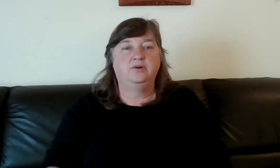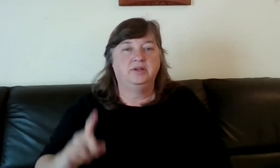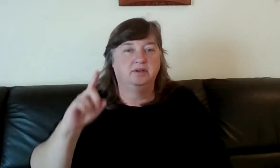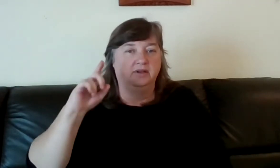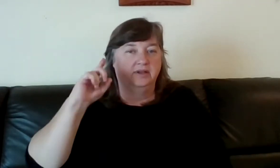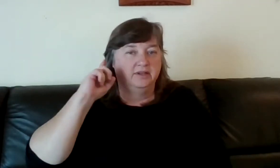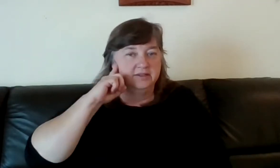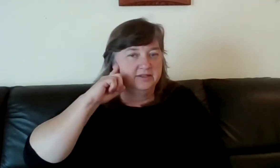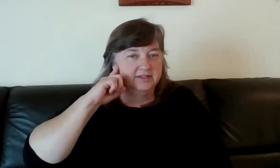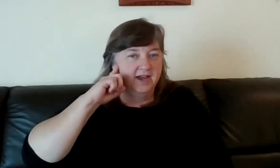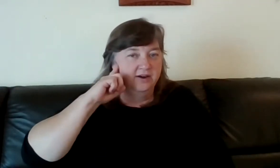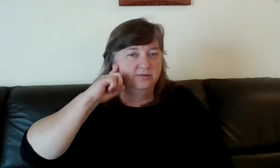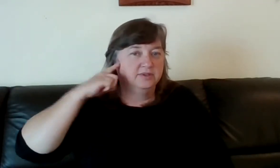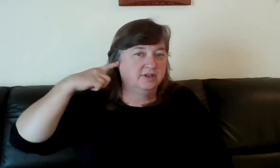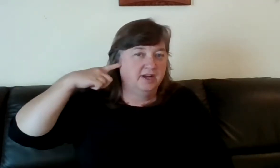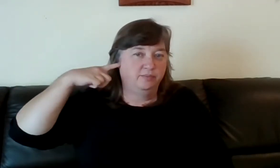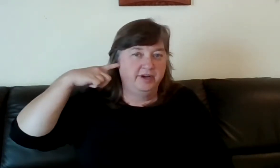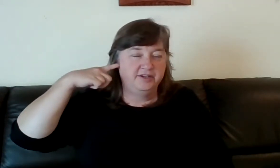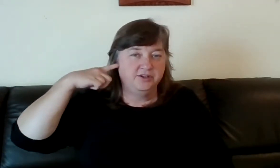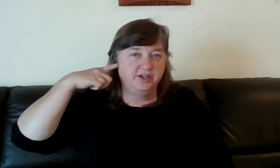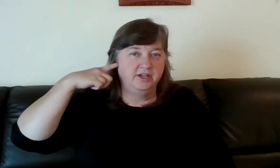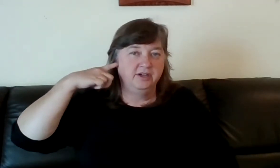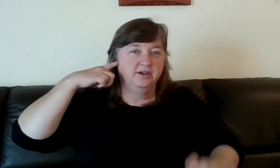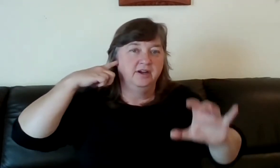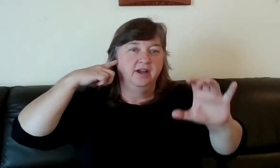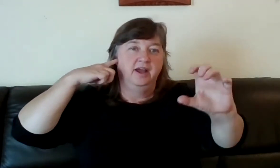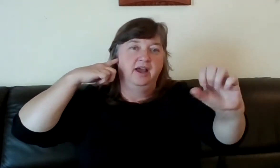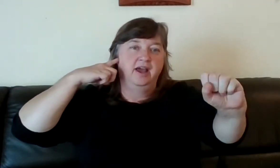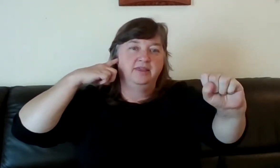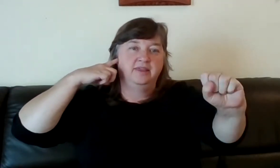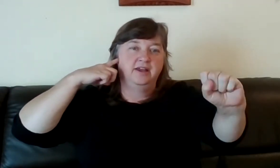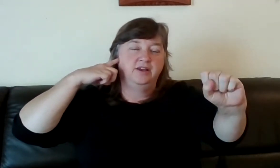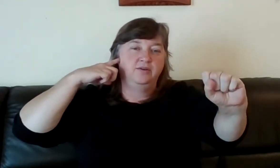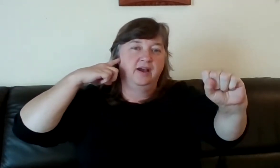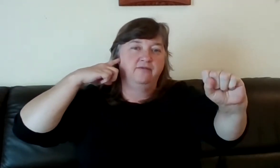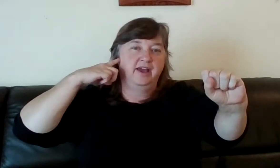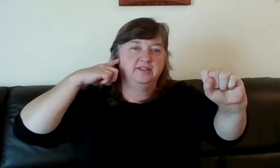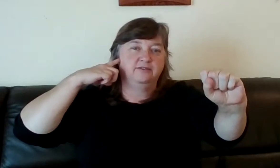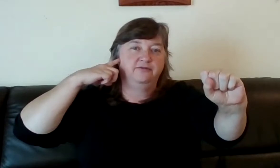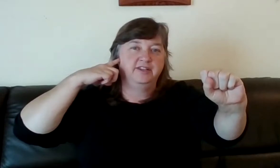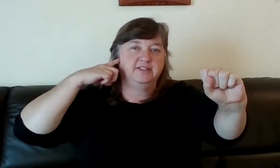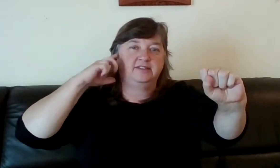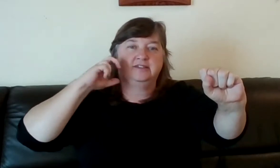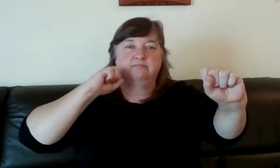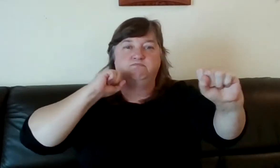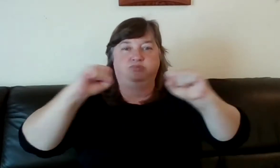Loud is sound, kind of pointing to your ear, and then you have S fists.